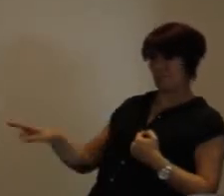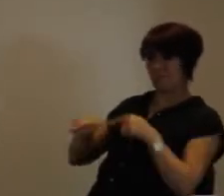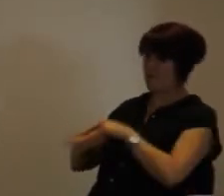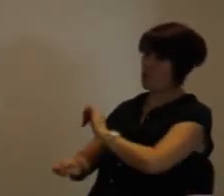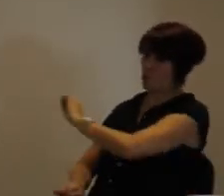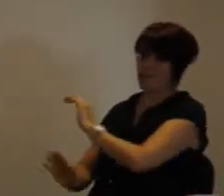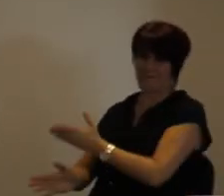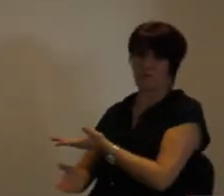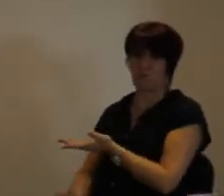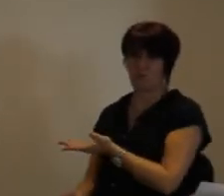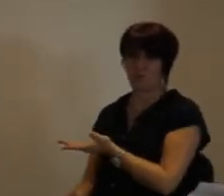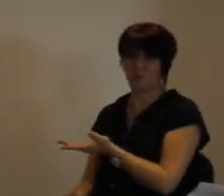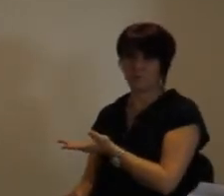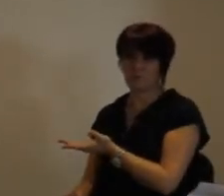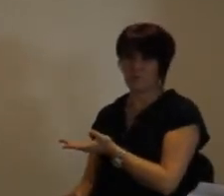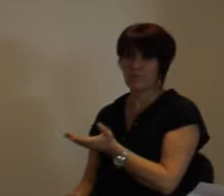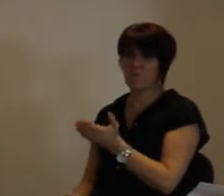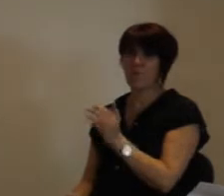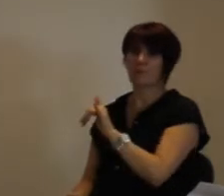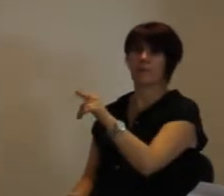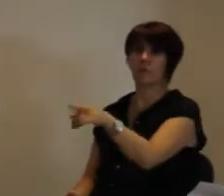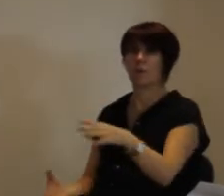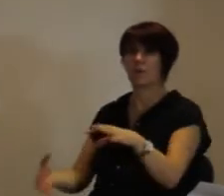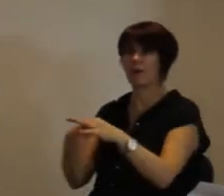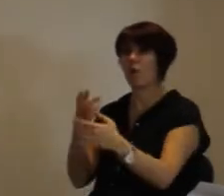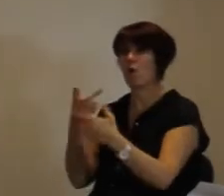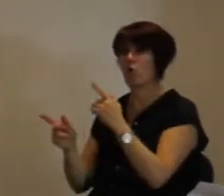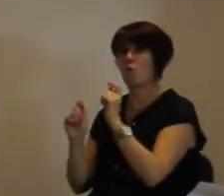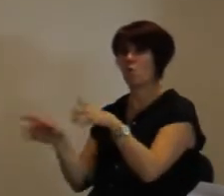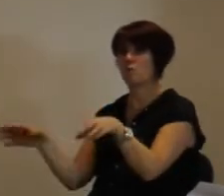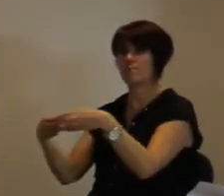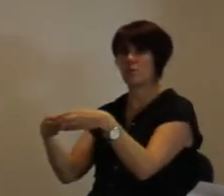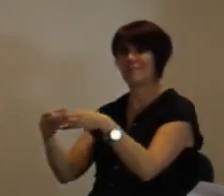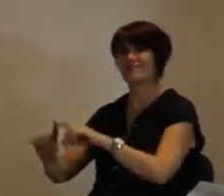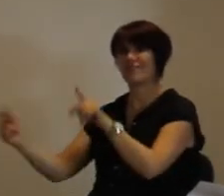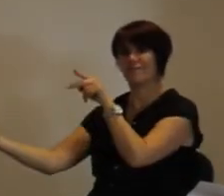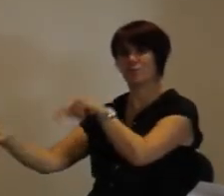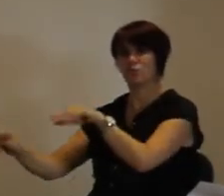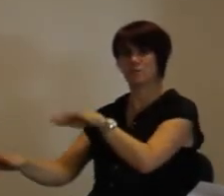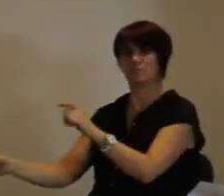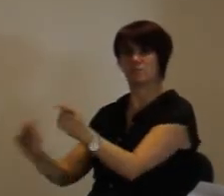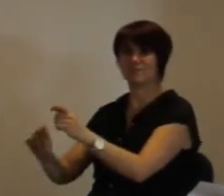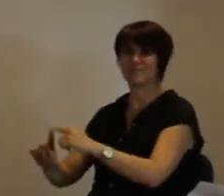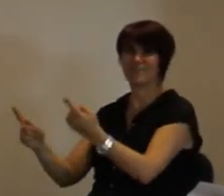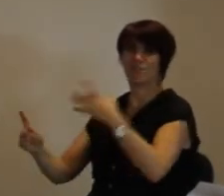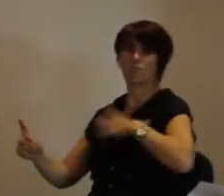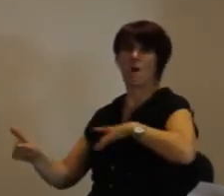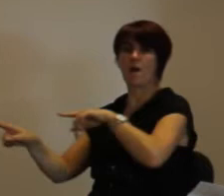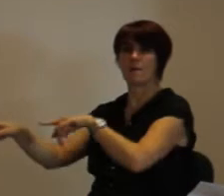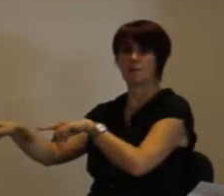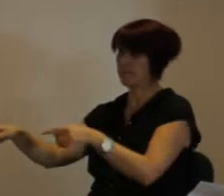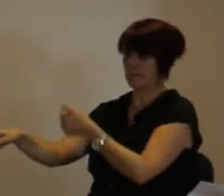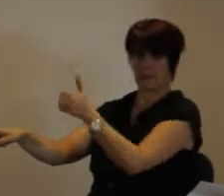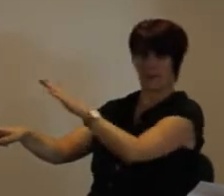that you function with other awarding body or licensed by other awarding bodies that have other requirements. That